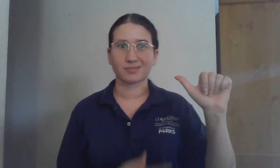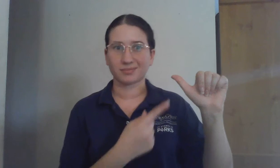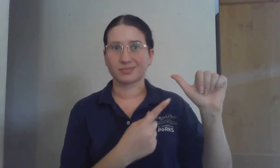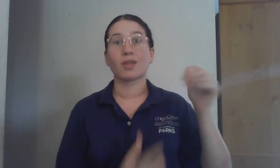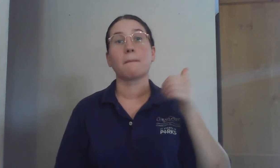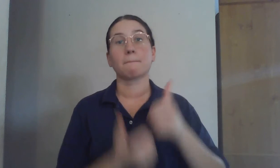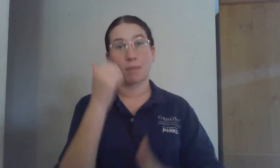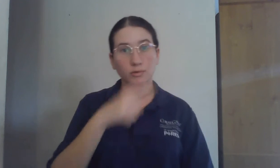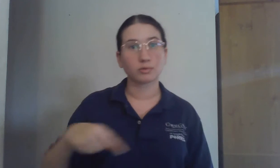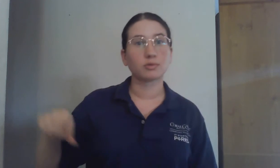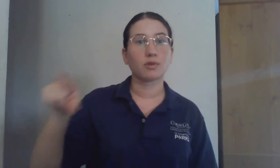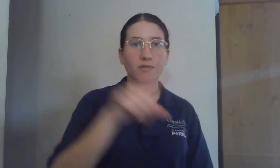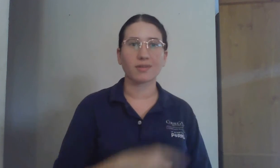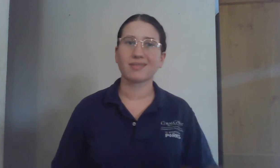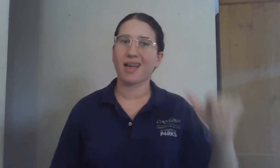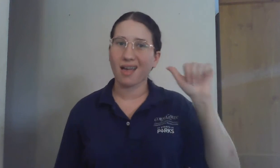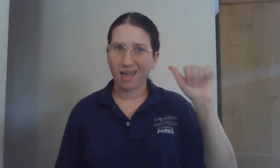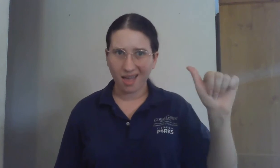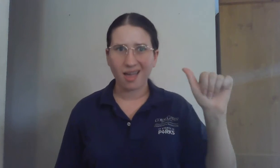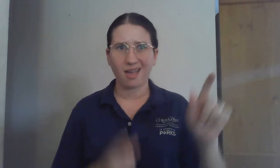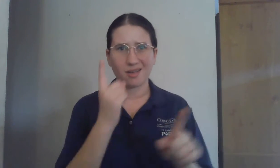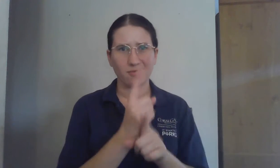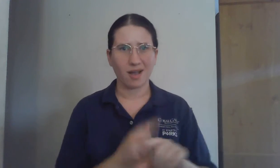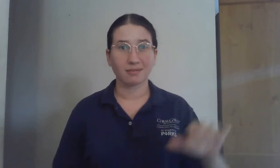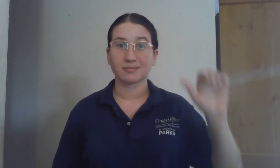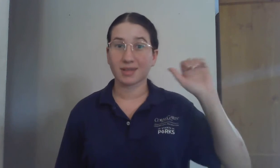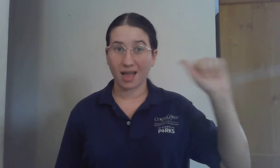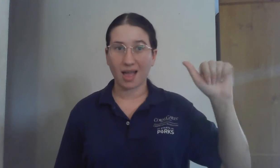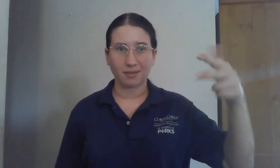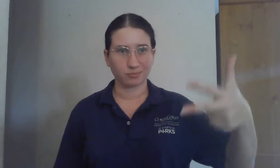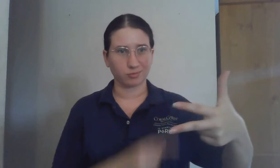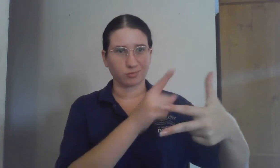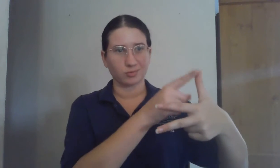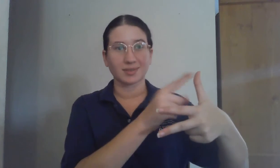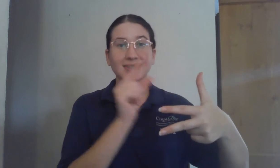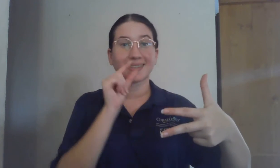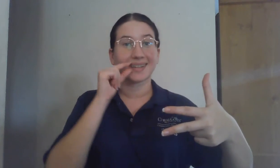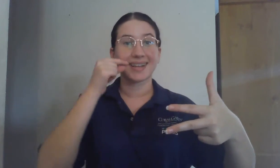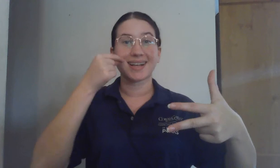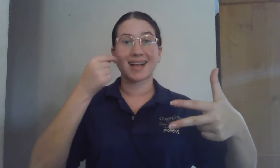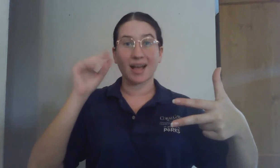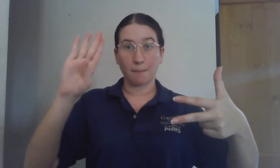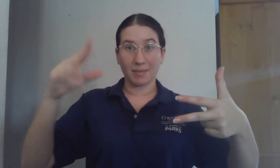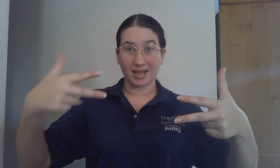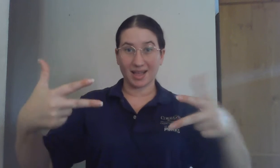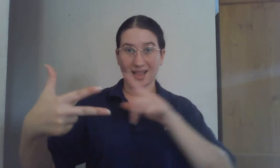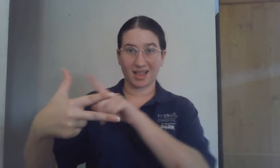Most of you said A, right? But then you start to laugh now because you say, but they're the